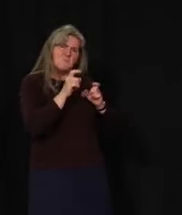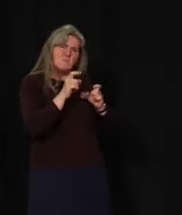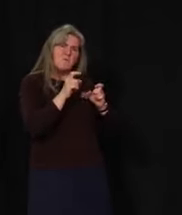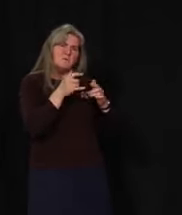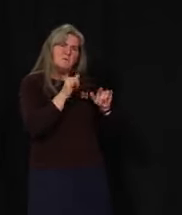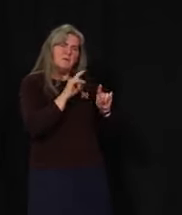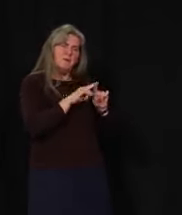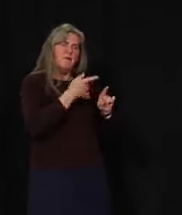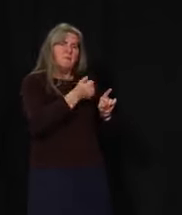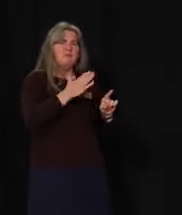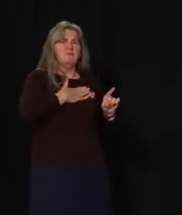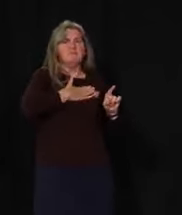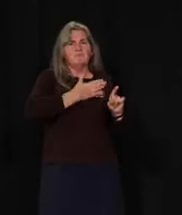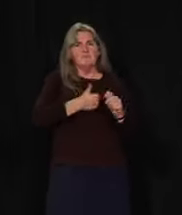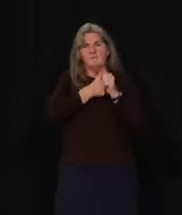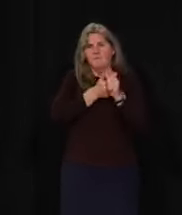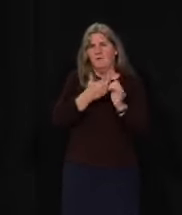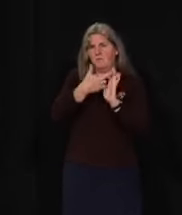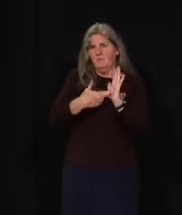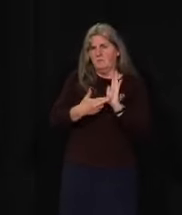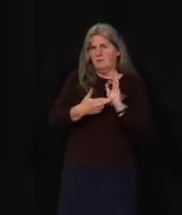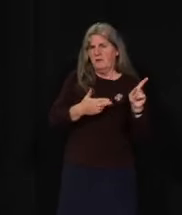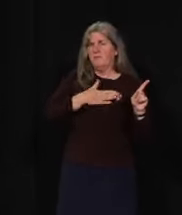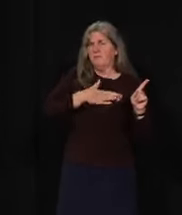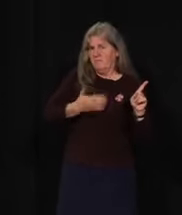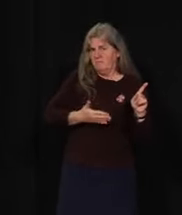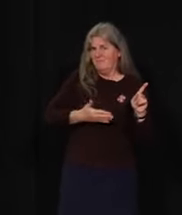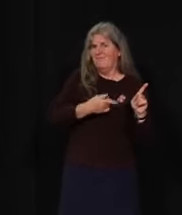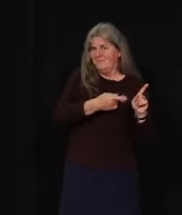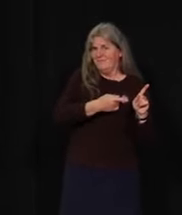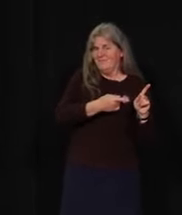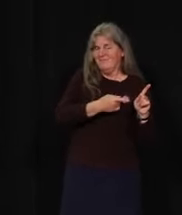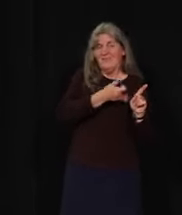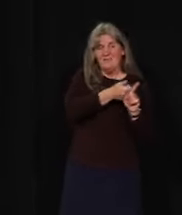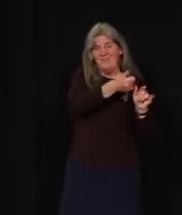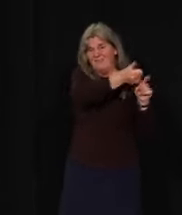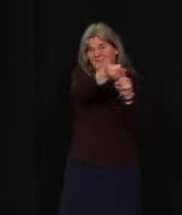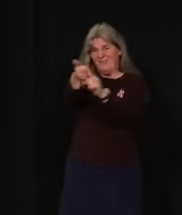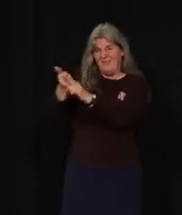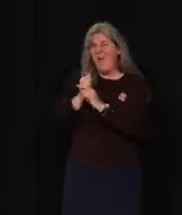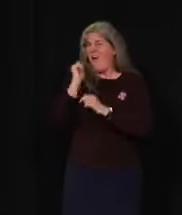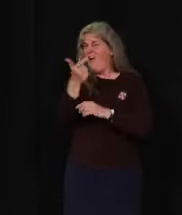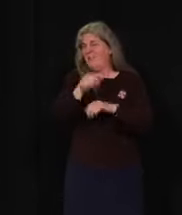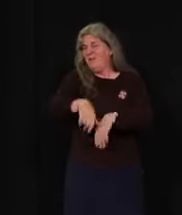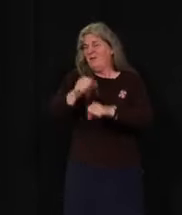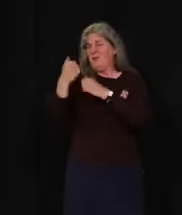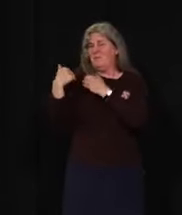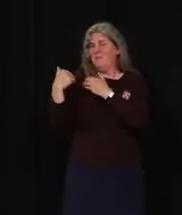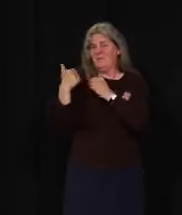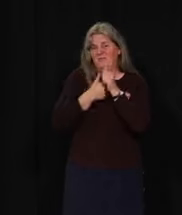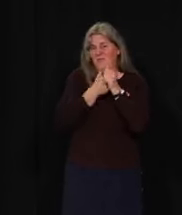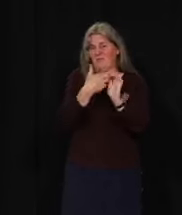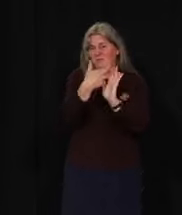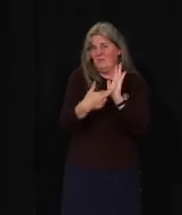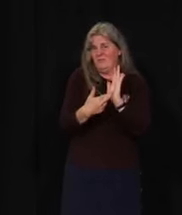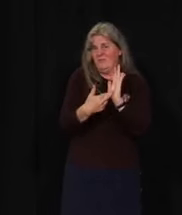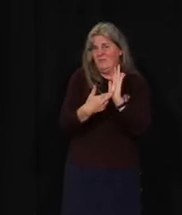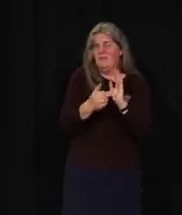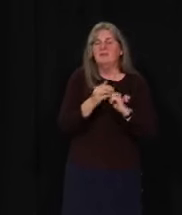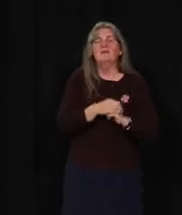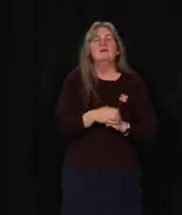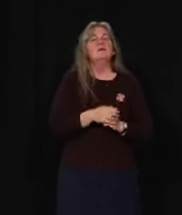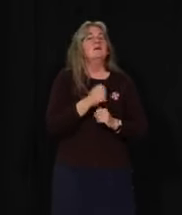rely on voluntary compliance. The need for compliance comes from all of us. Keep in mind, visitors